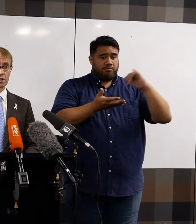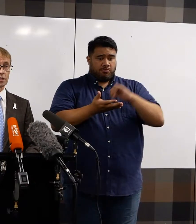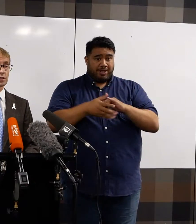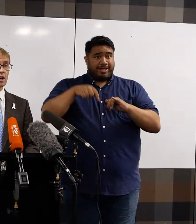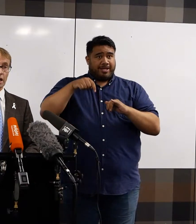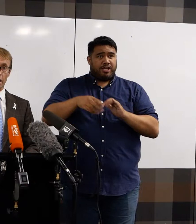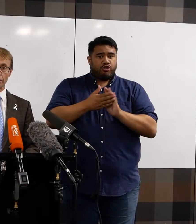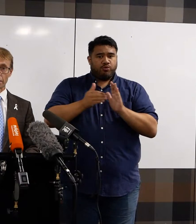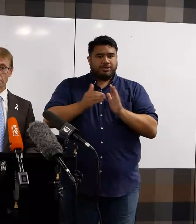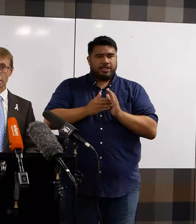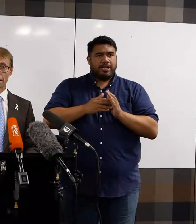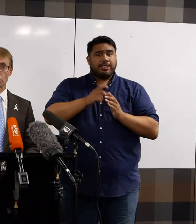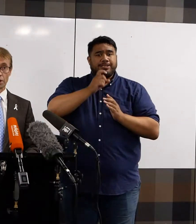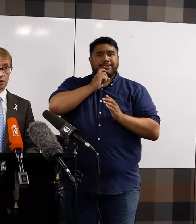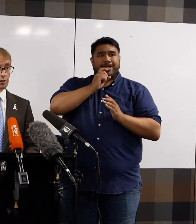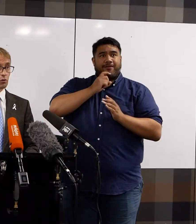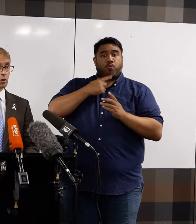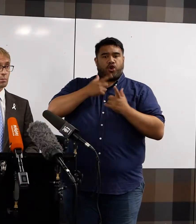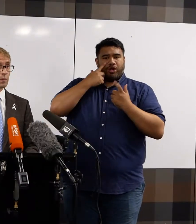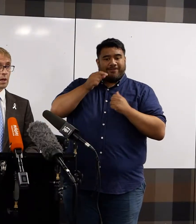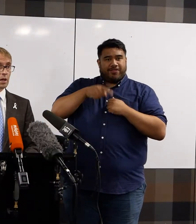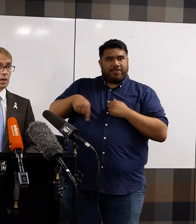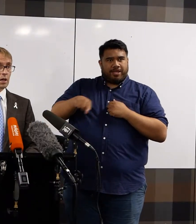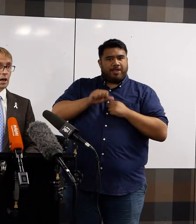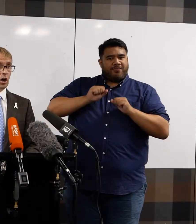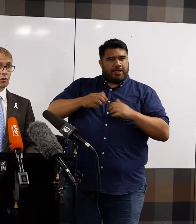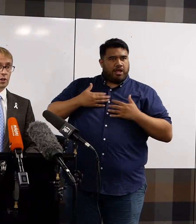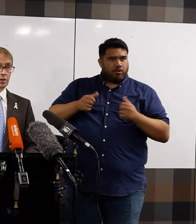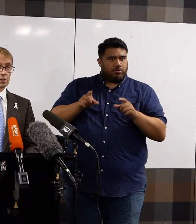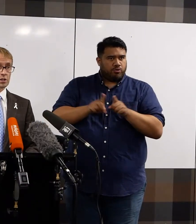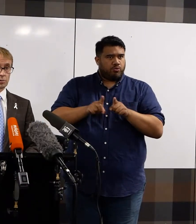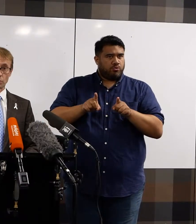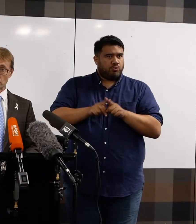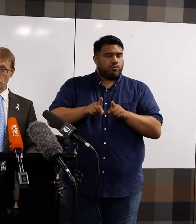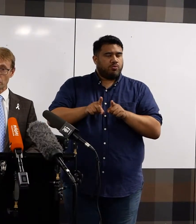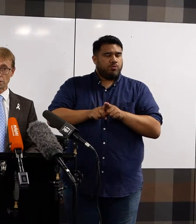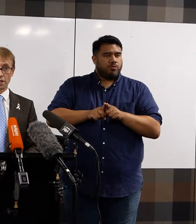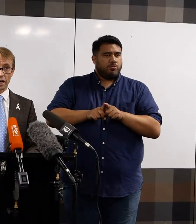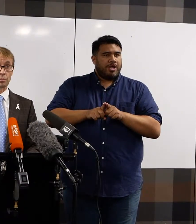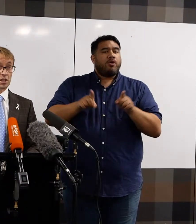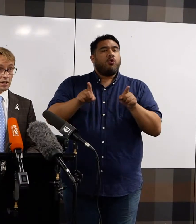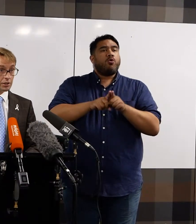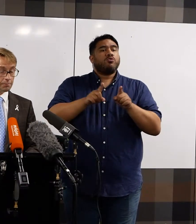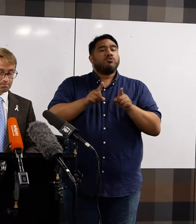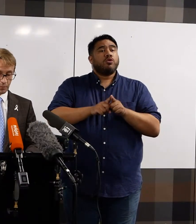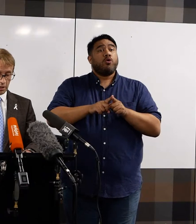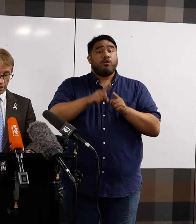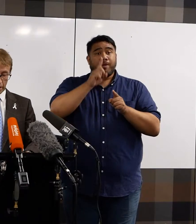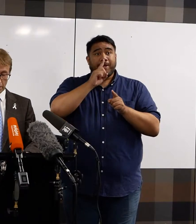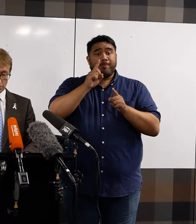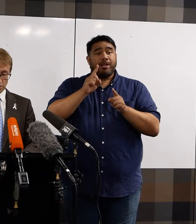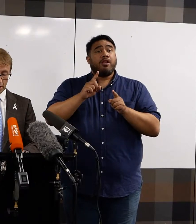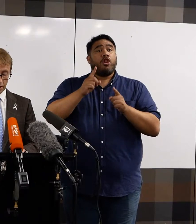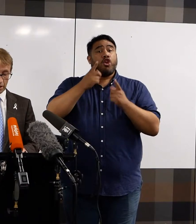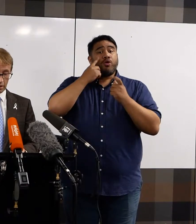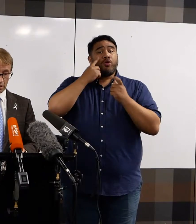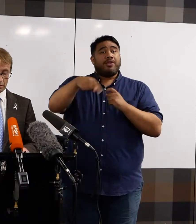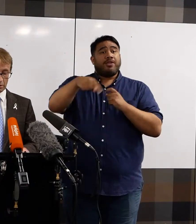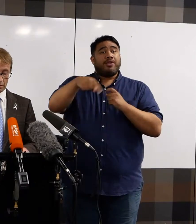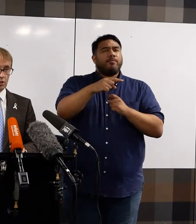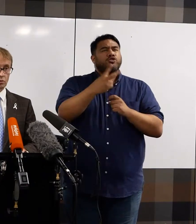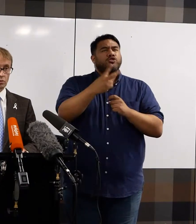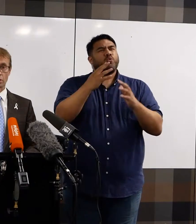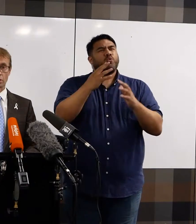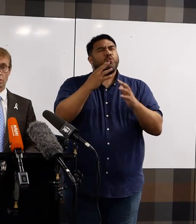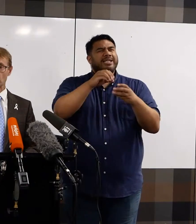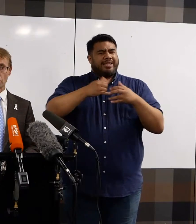at this end, and then who are caring for them over the subsequent 2 weeks are protected. And